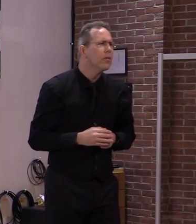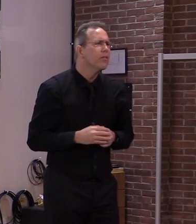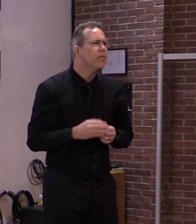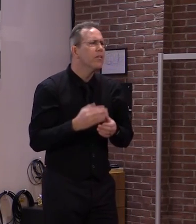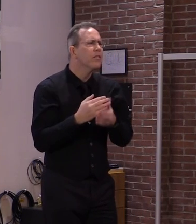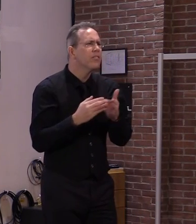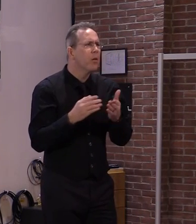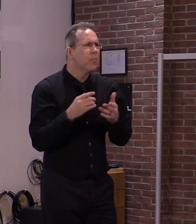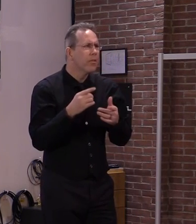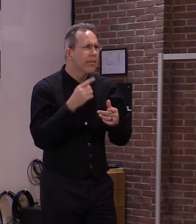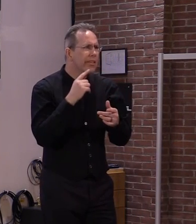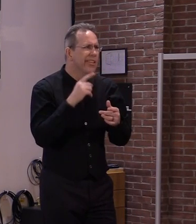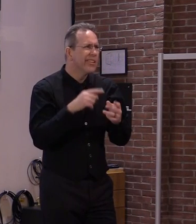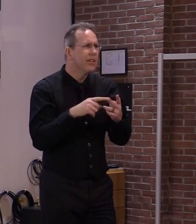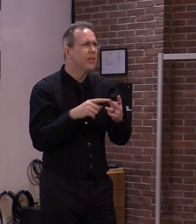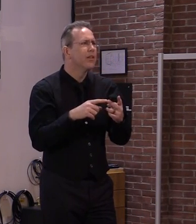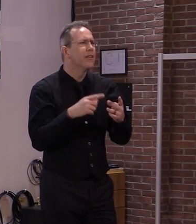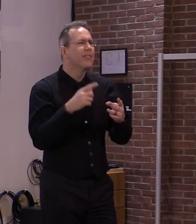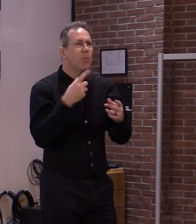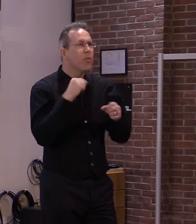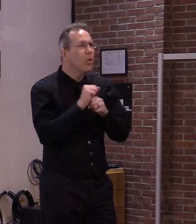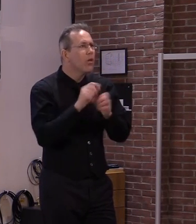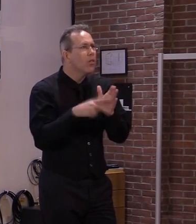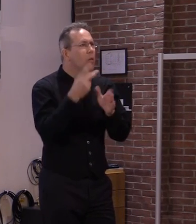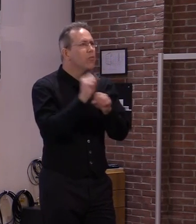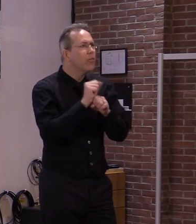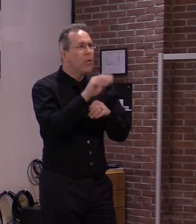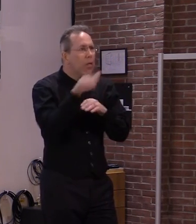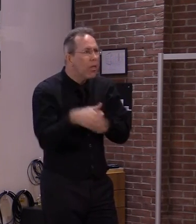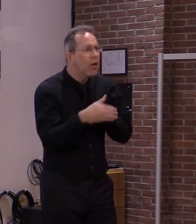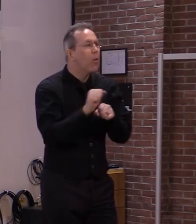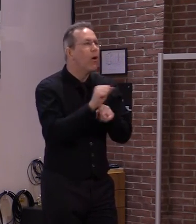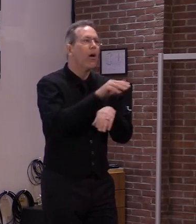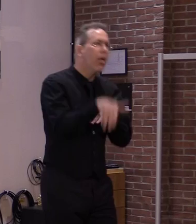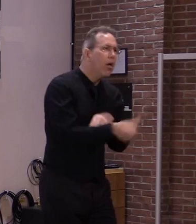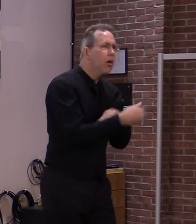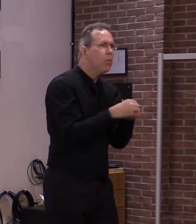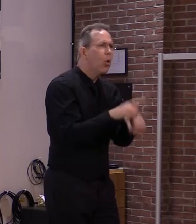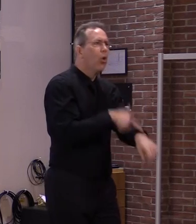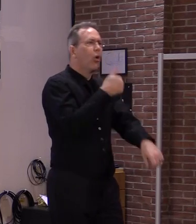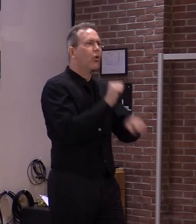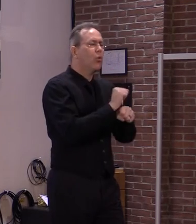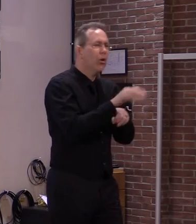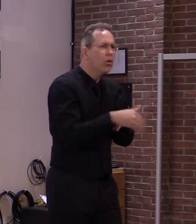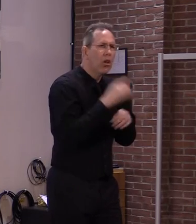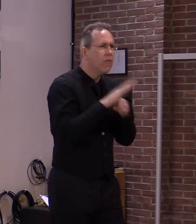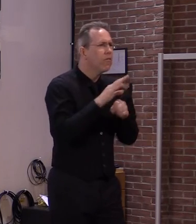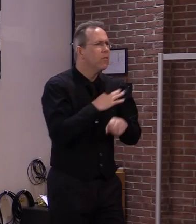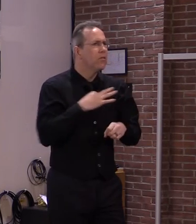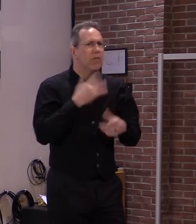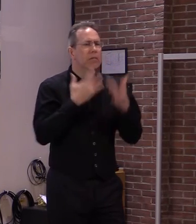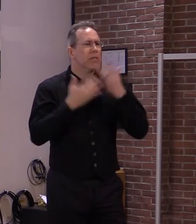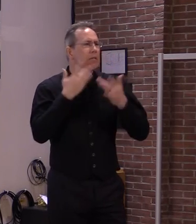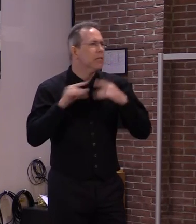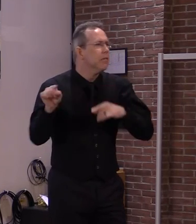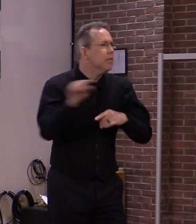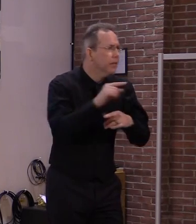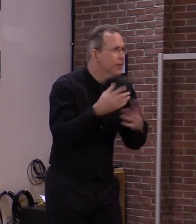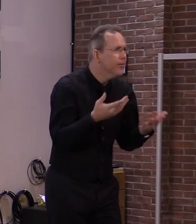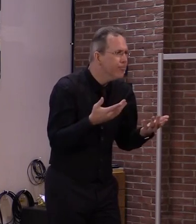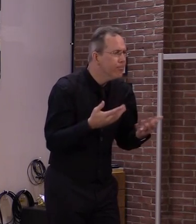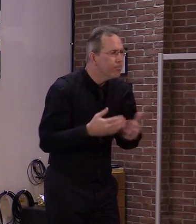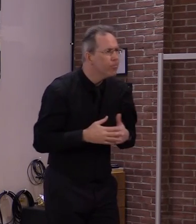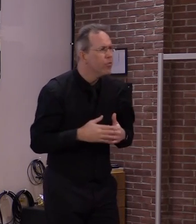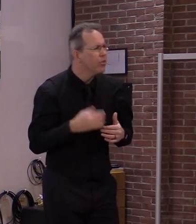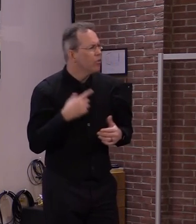everything. And yet these lieutenants and captains yet to get their vaccine shots. I was told that even one